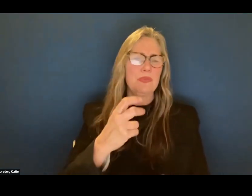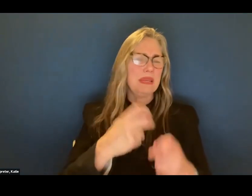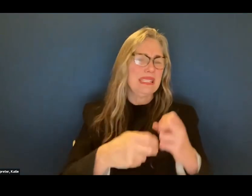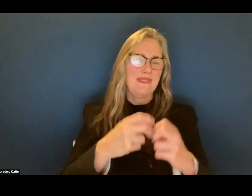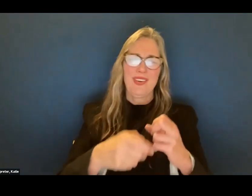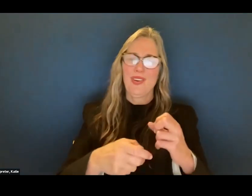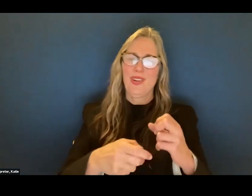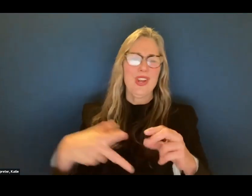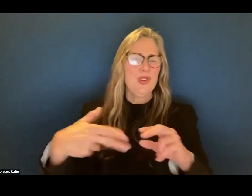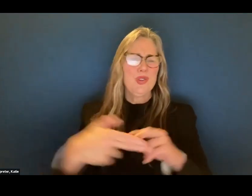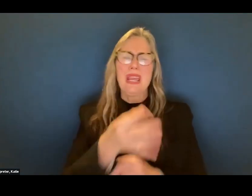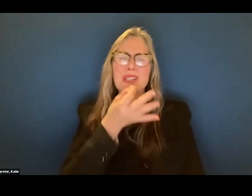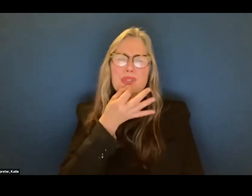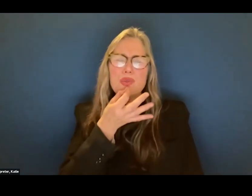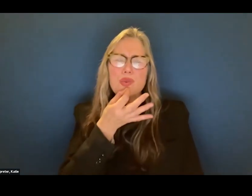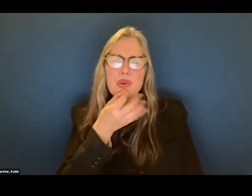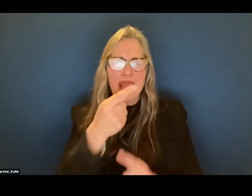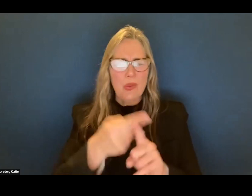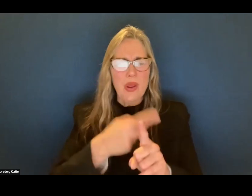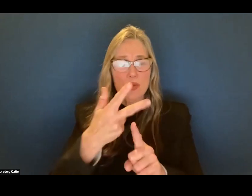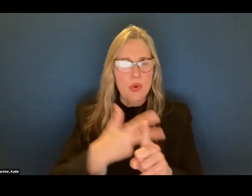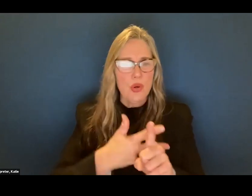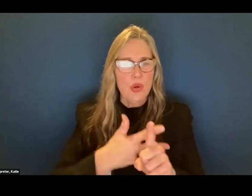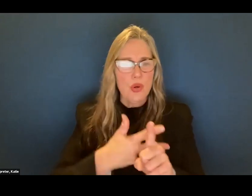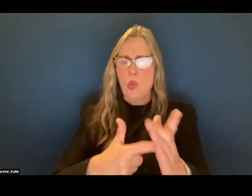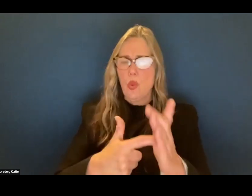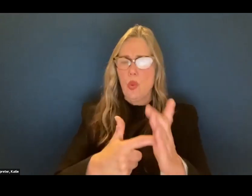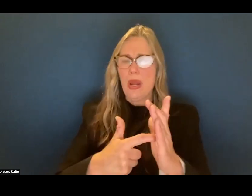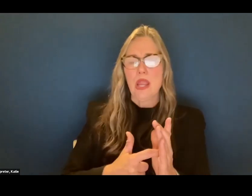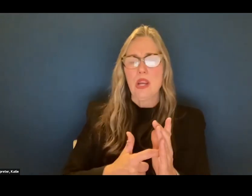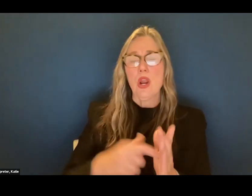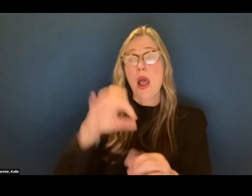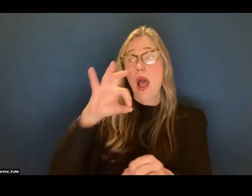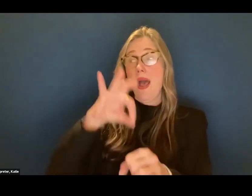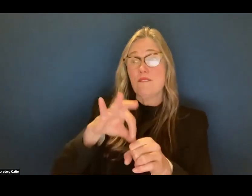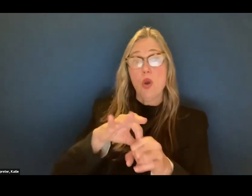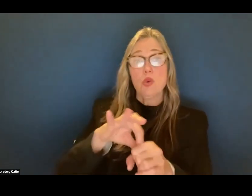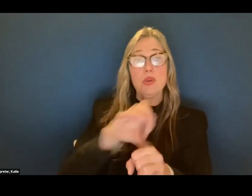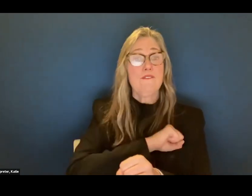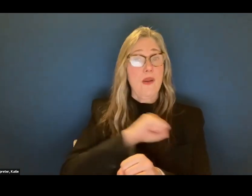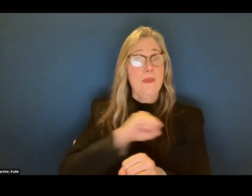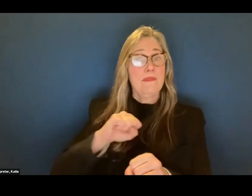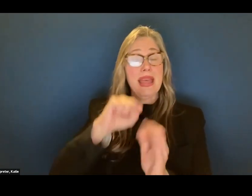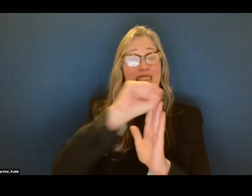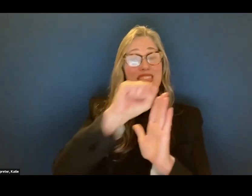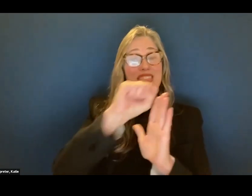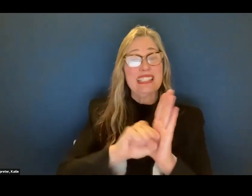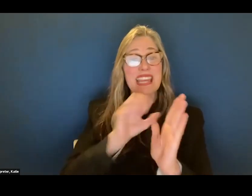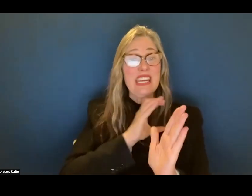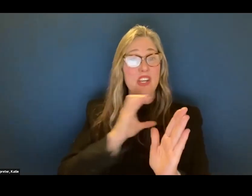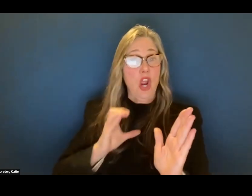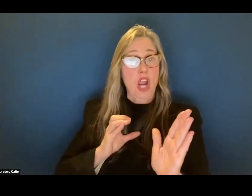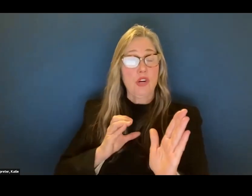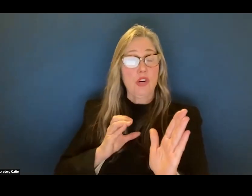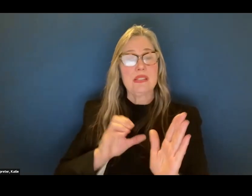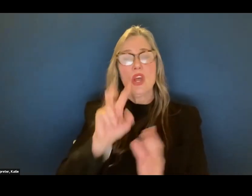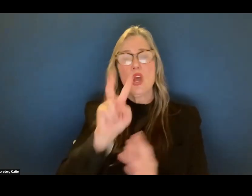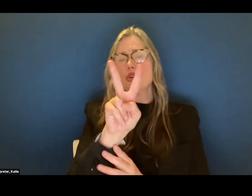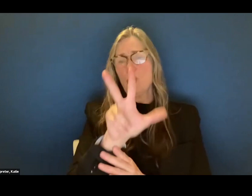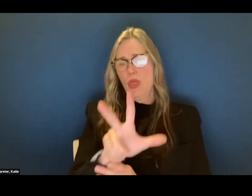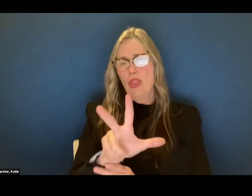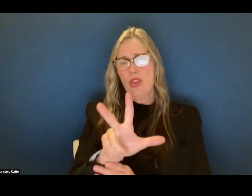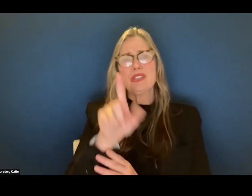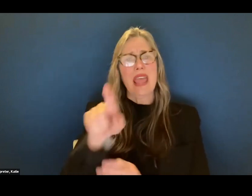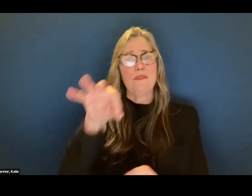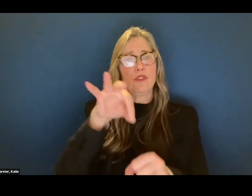of months. So it would take a 2/3 vote from the state Congress in order to make that happen. So we may end up